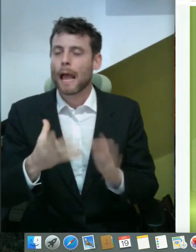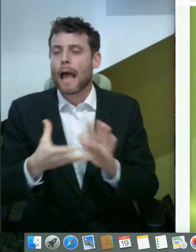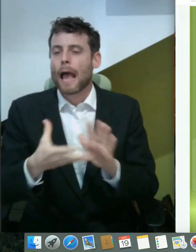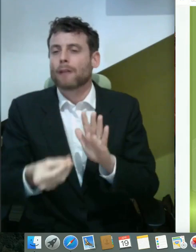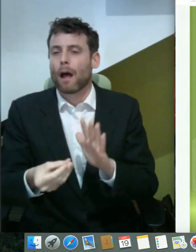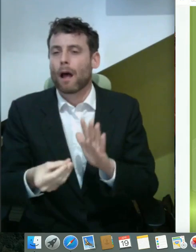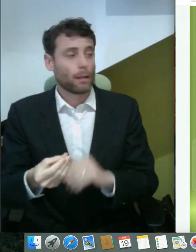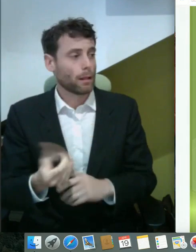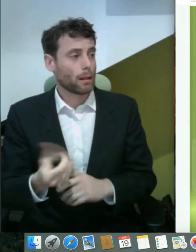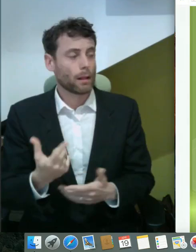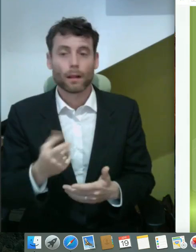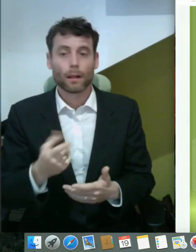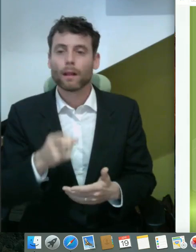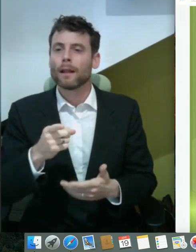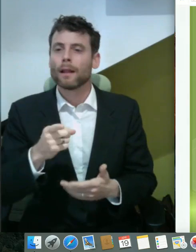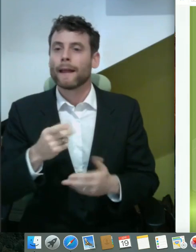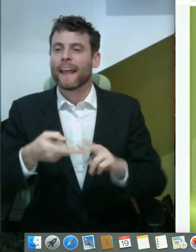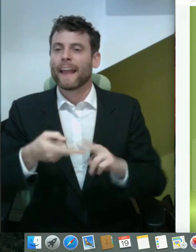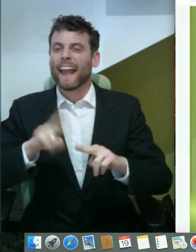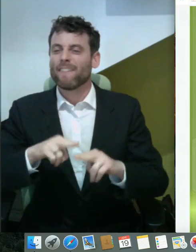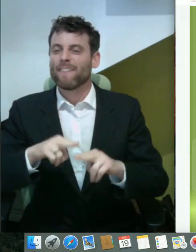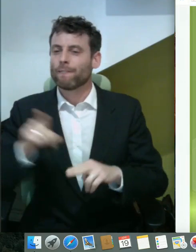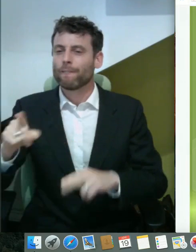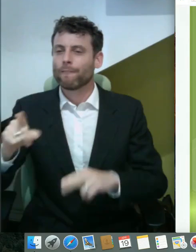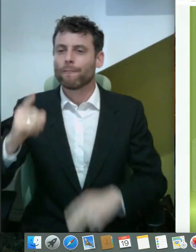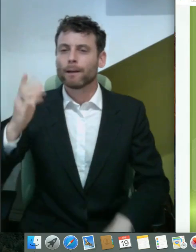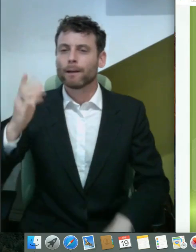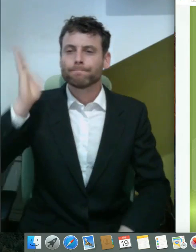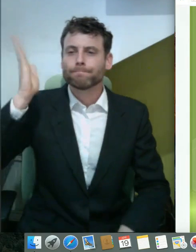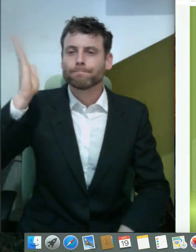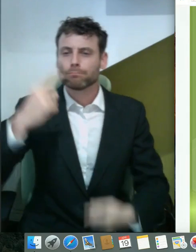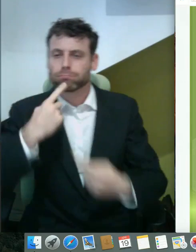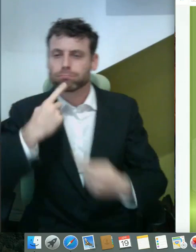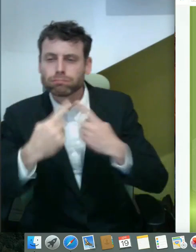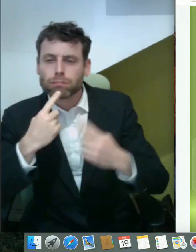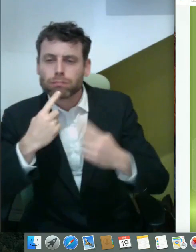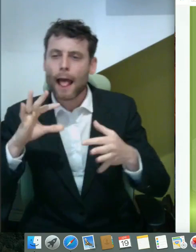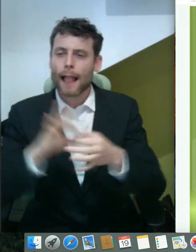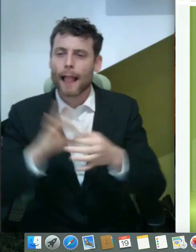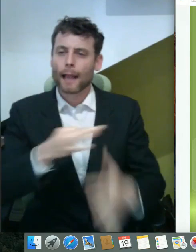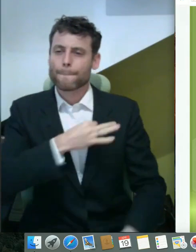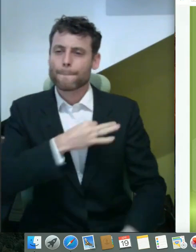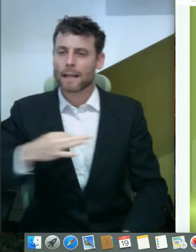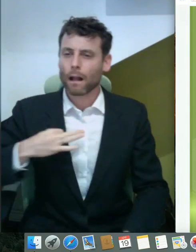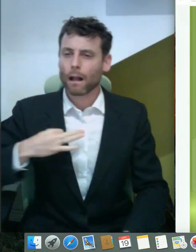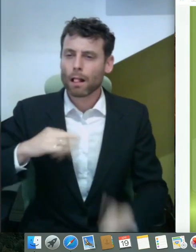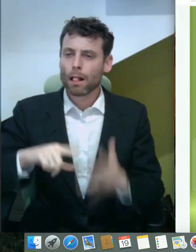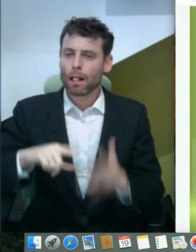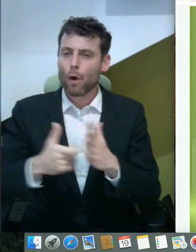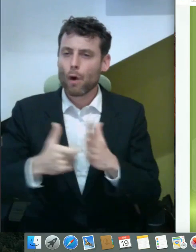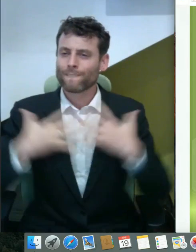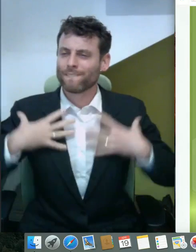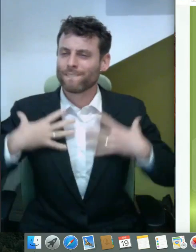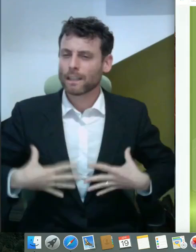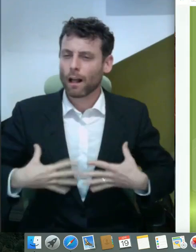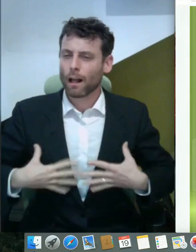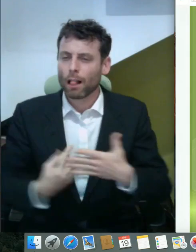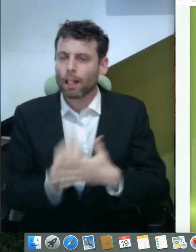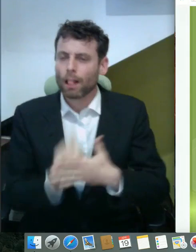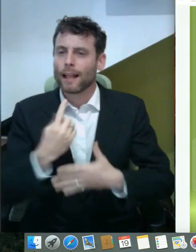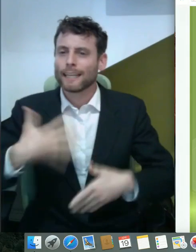of medical procedures or physical injuries is taking place. So,